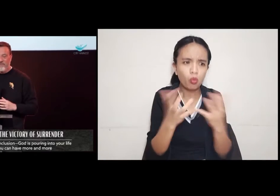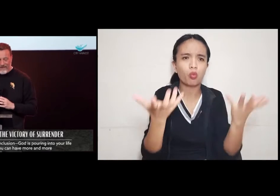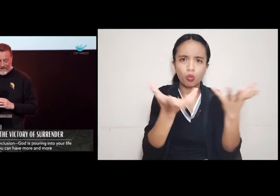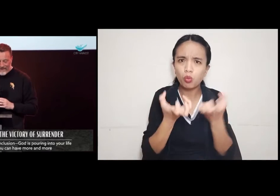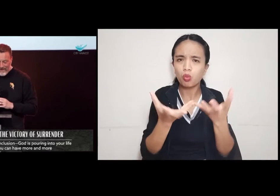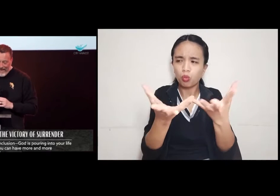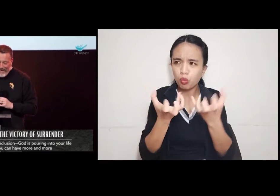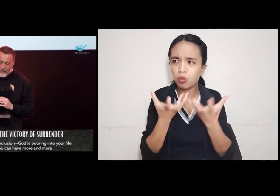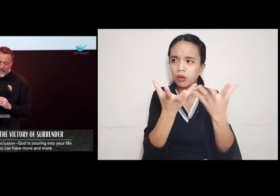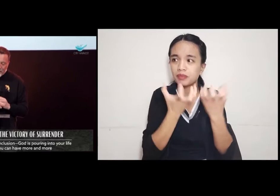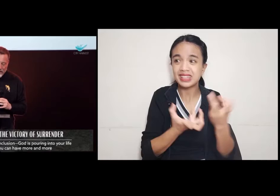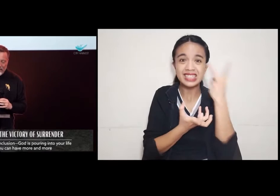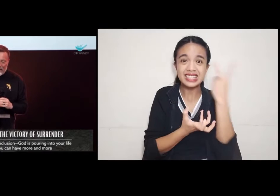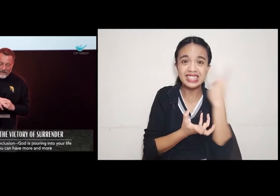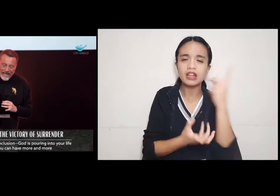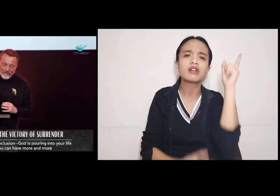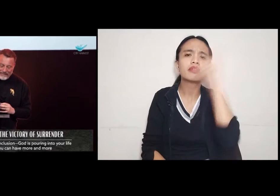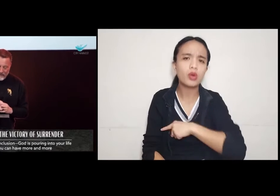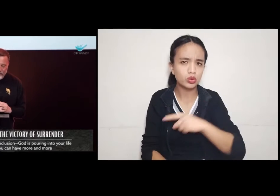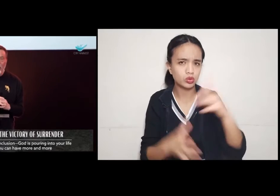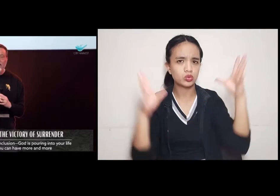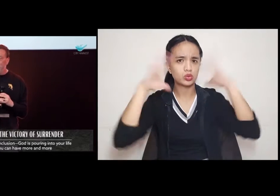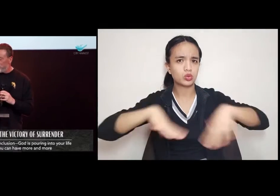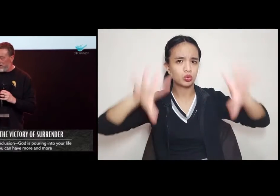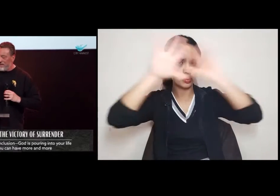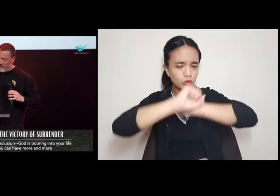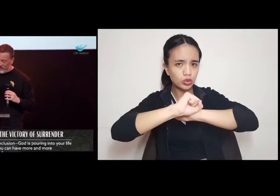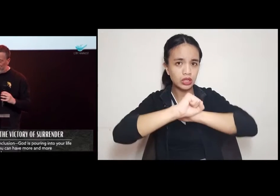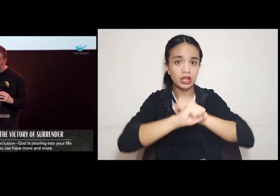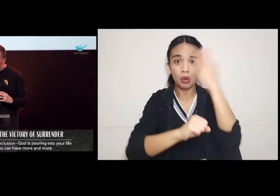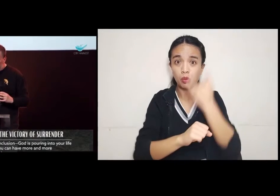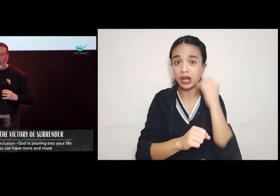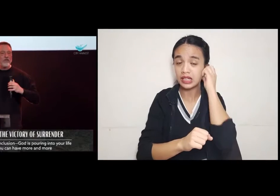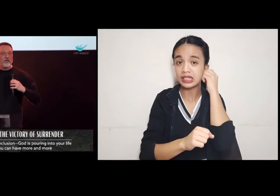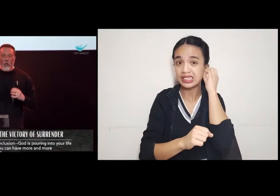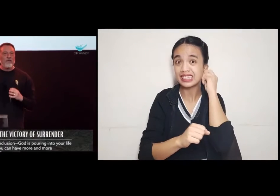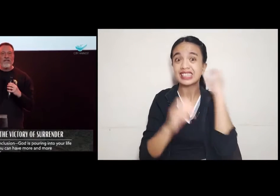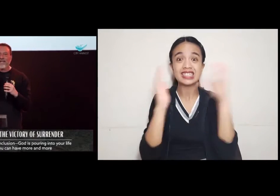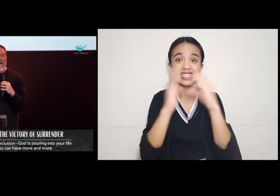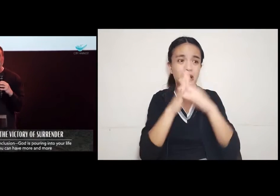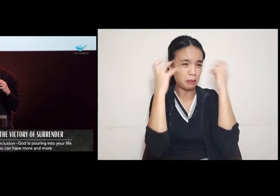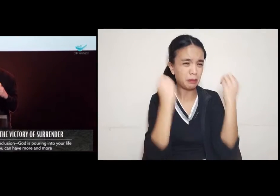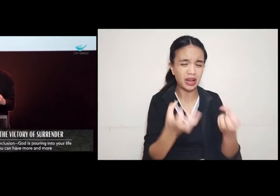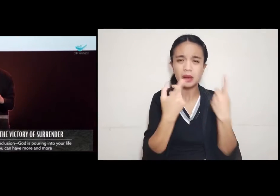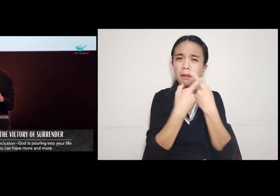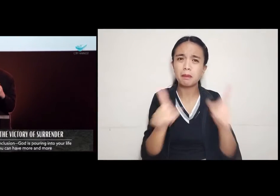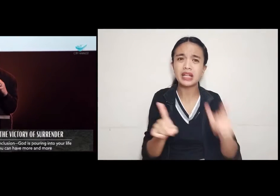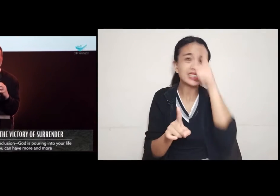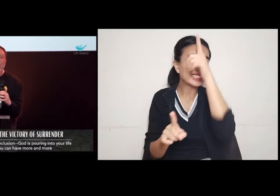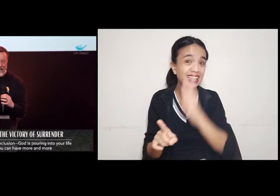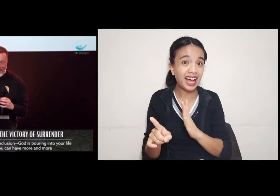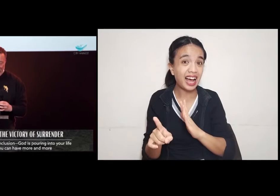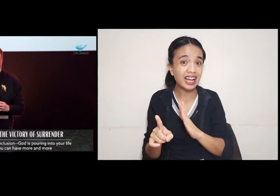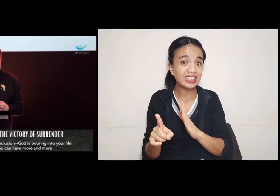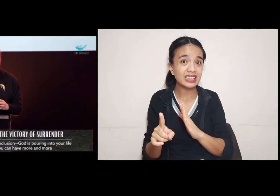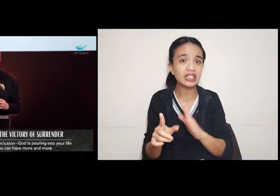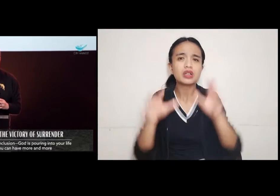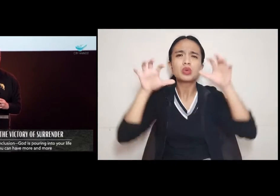more. And we end up living our lives like these 4 lepers in this city where there's more than they can ever have. Look, if